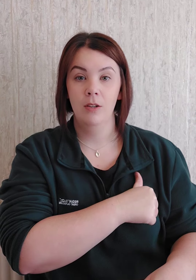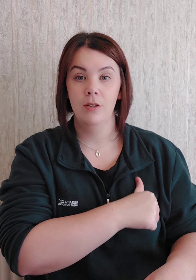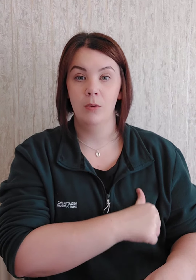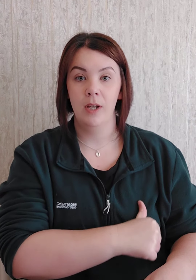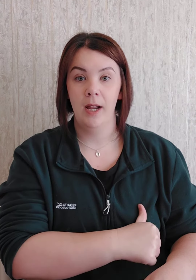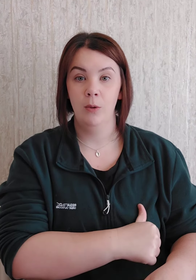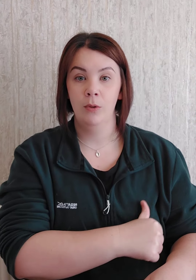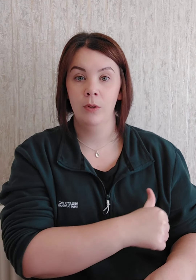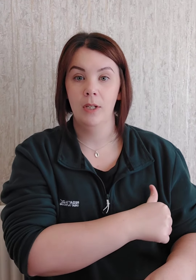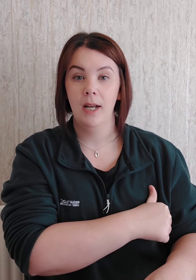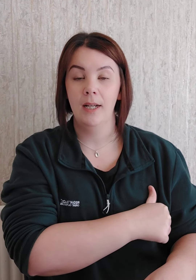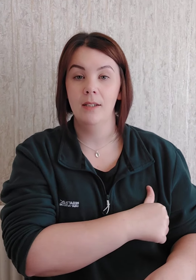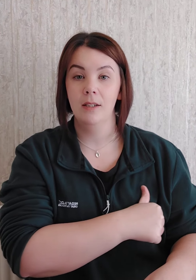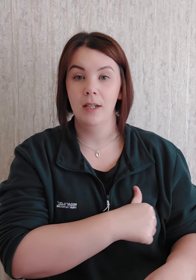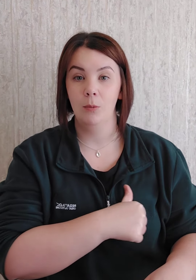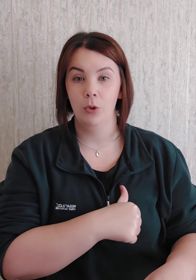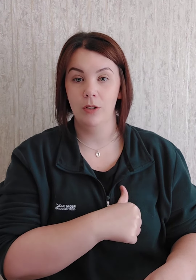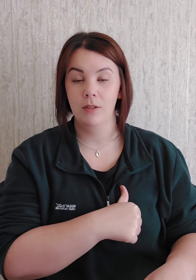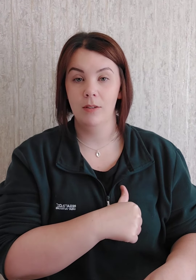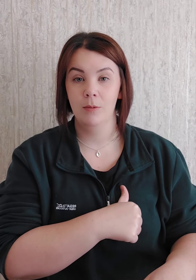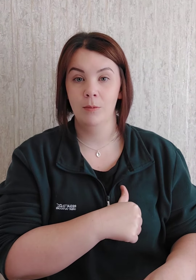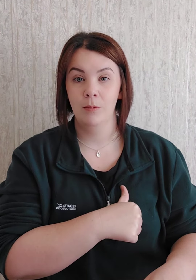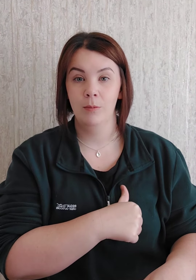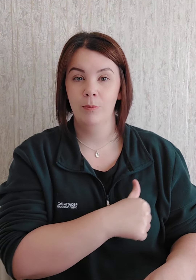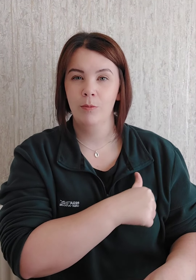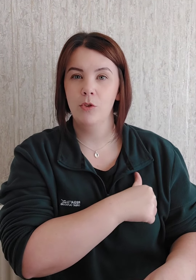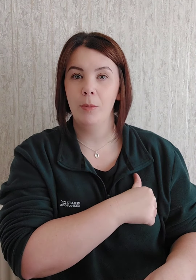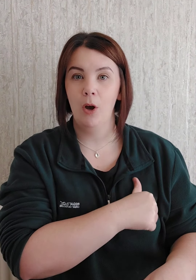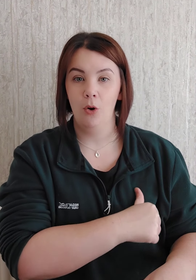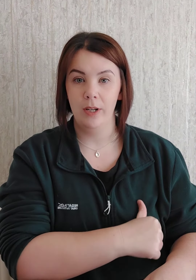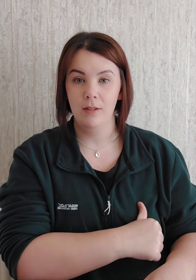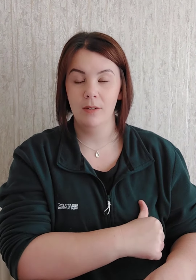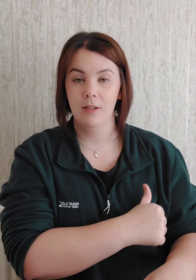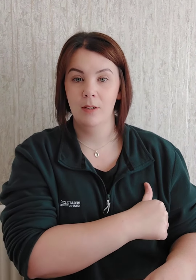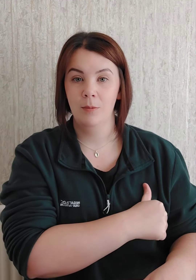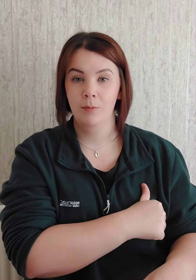so down and inwards. To be honest